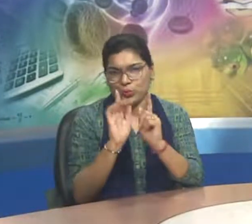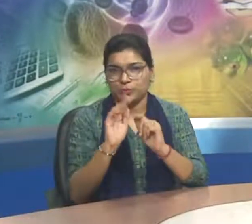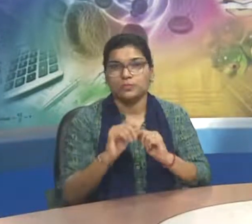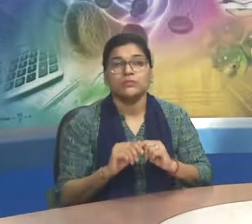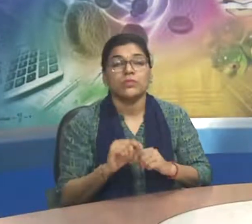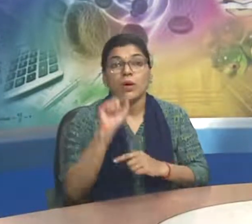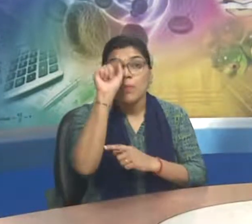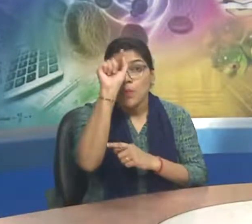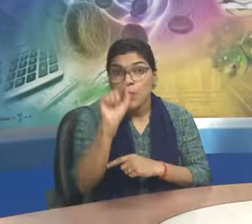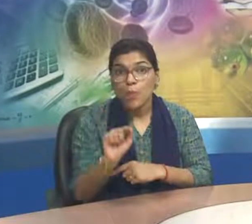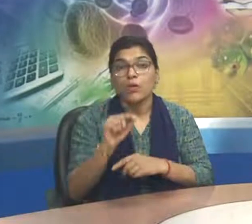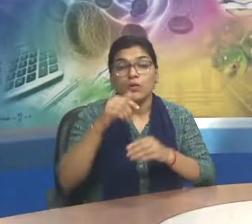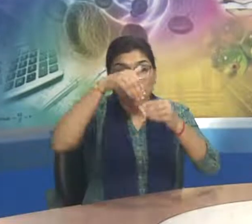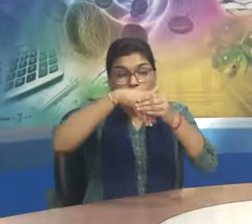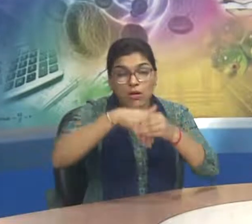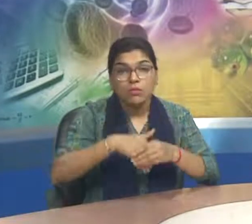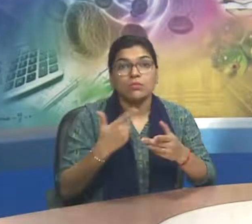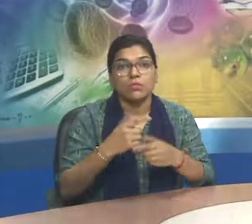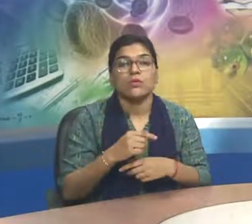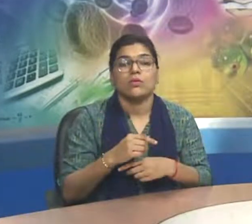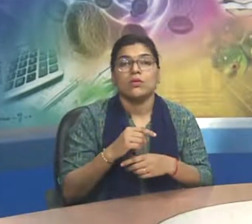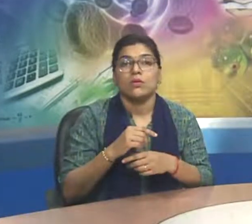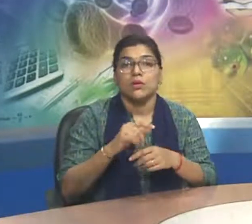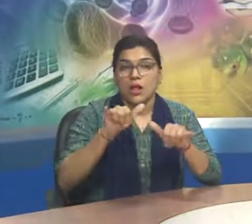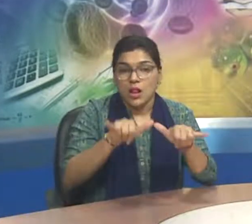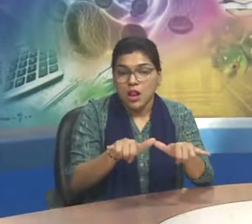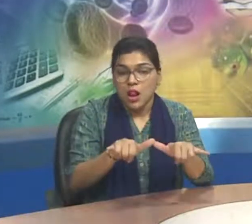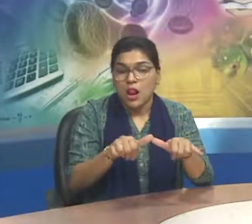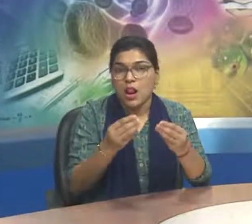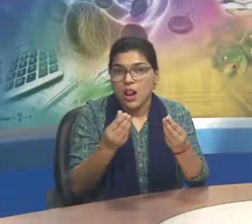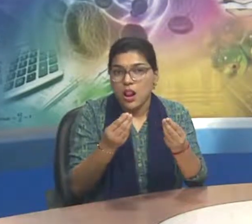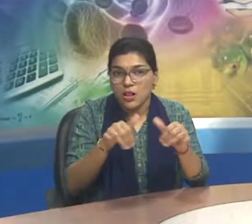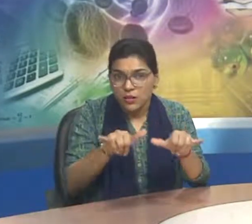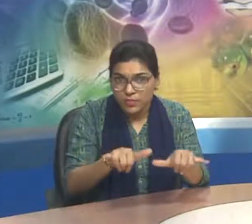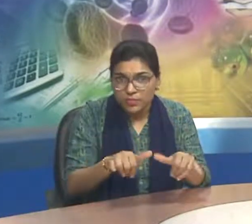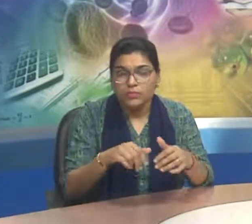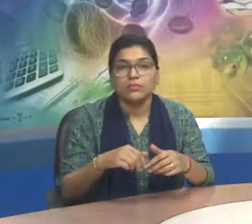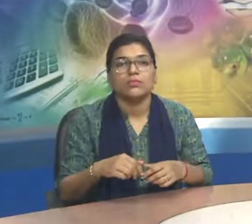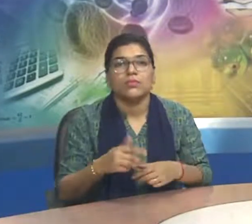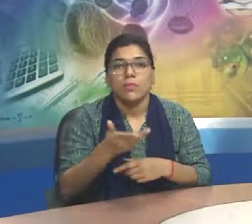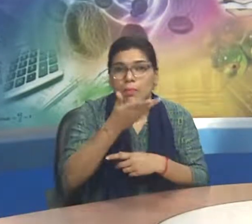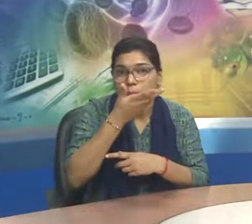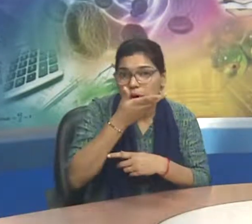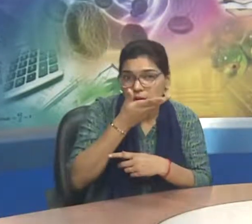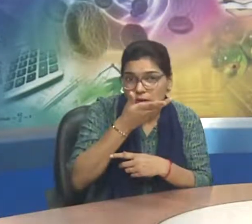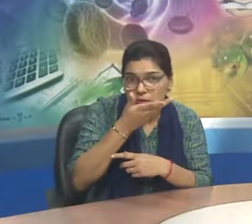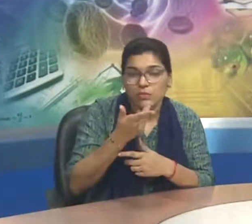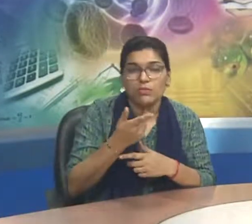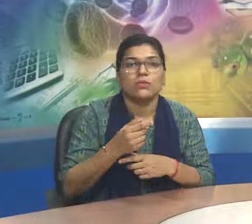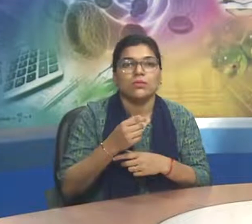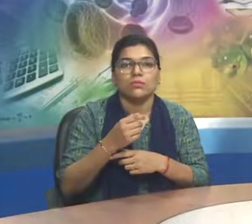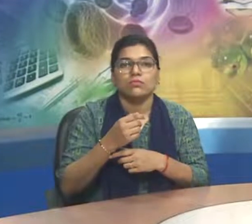screen as well. Here we will understand the few examples of these resources.